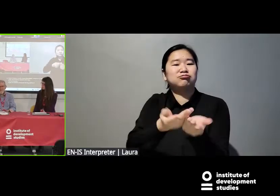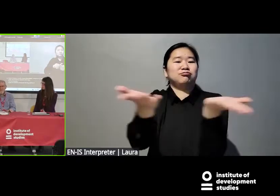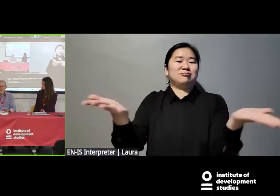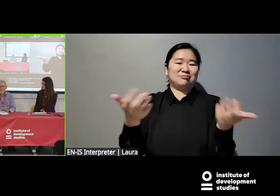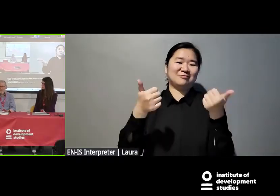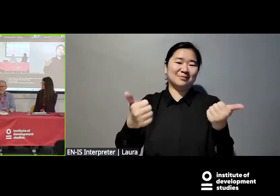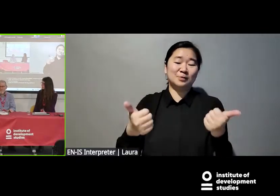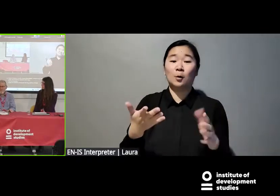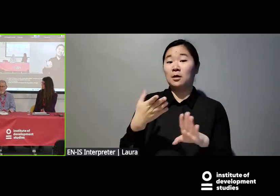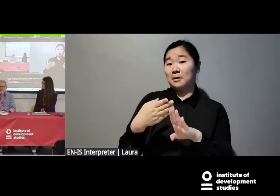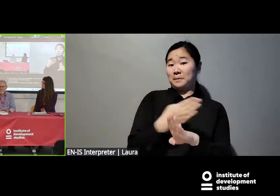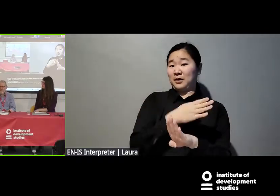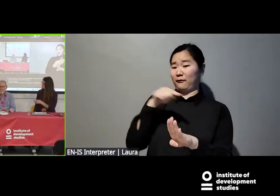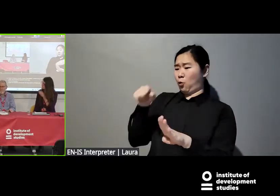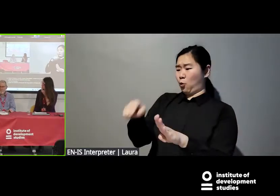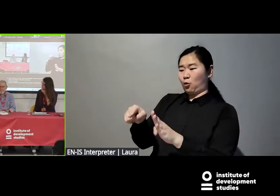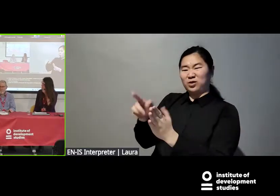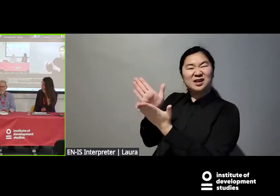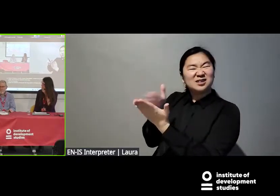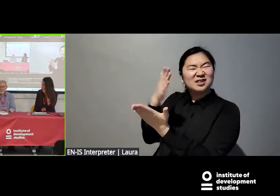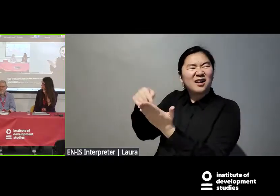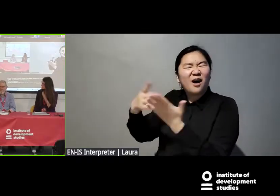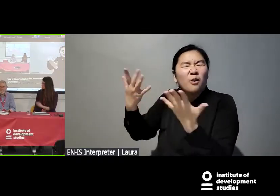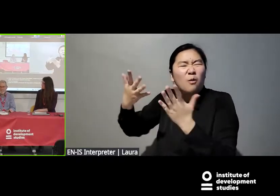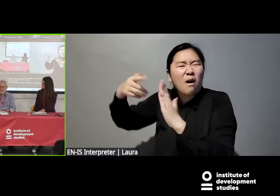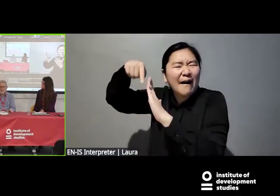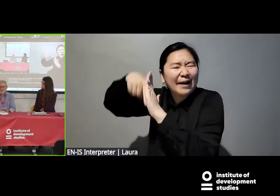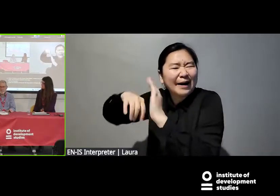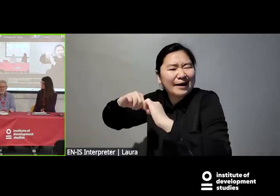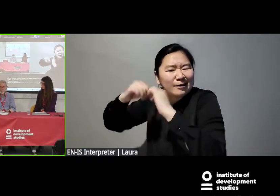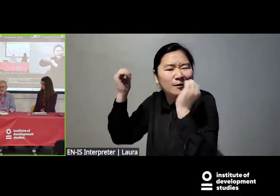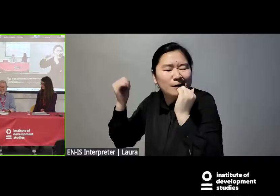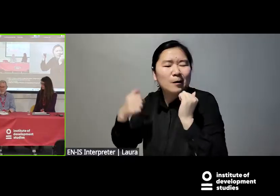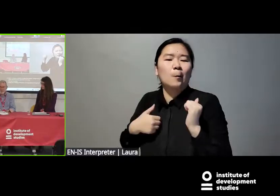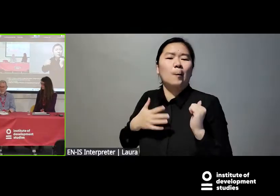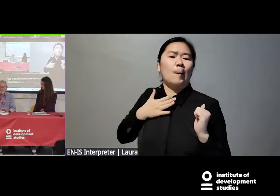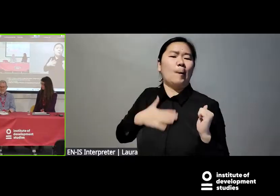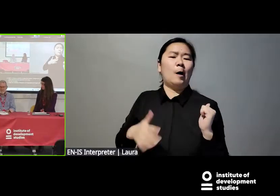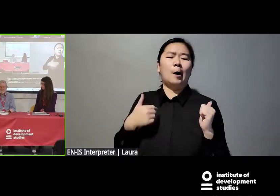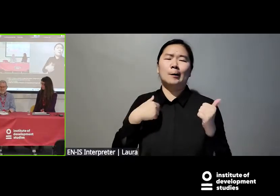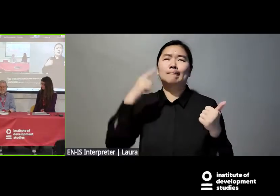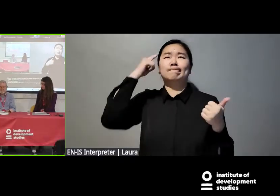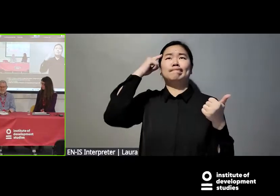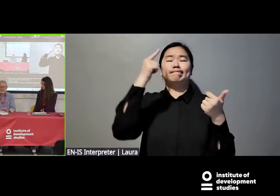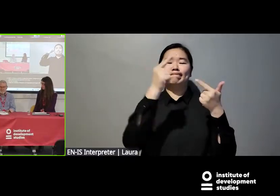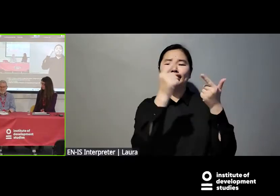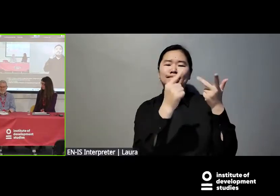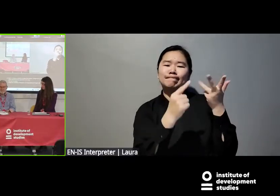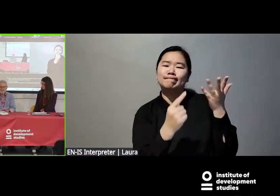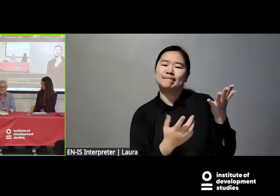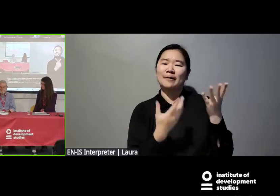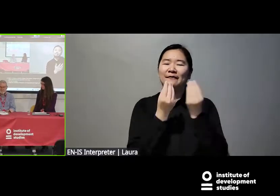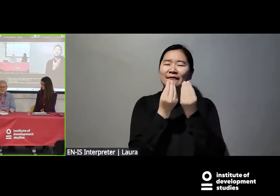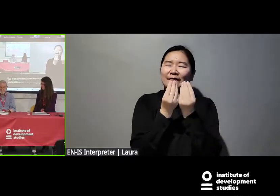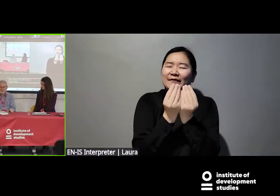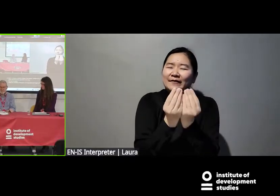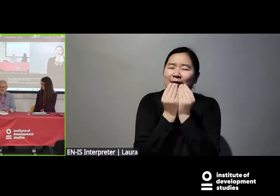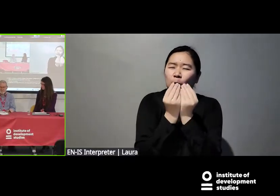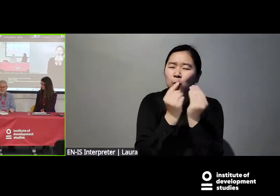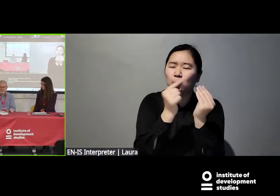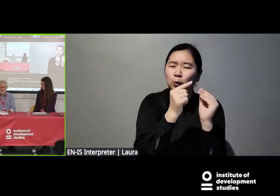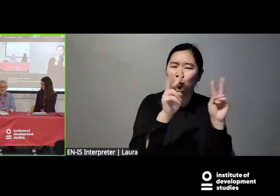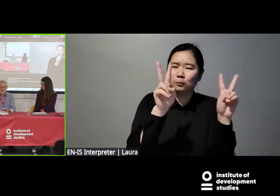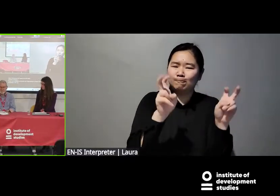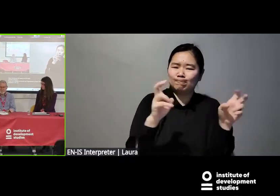needed to continue with the issue as well. So we worked very hard to make sure that people with disabilities